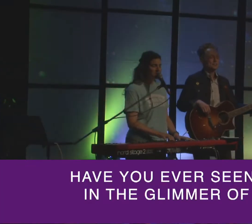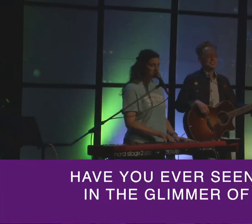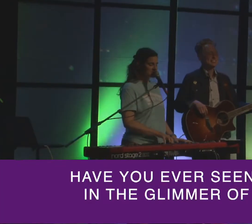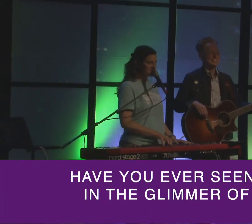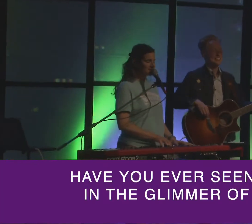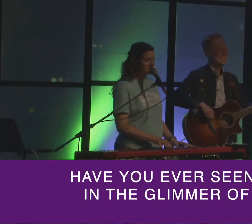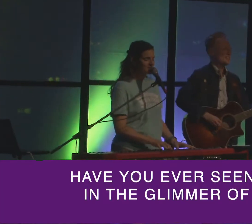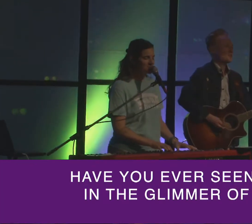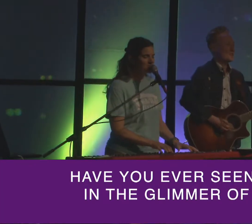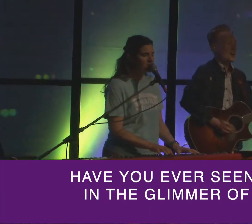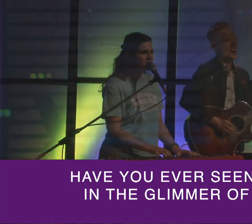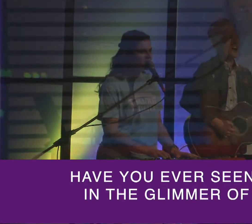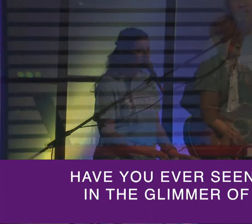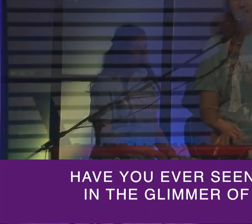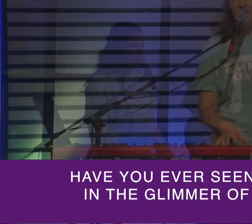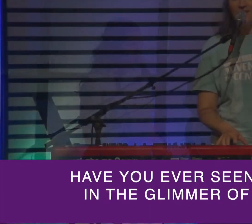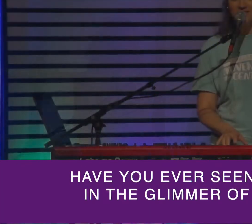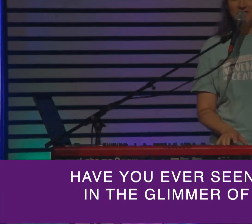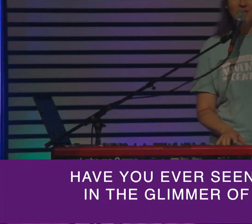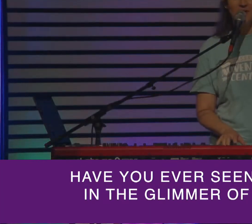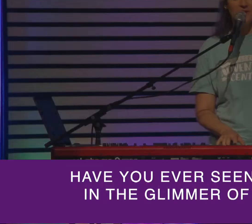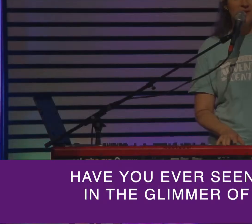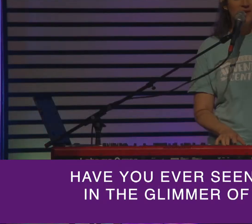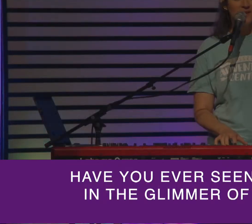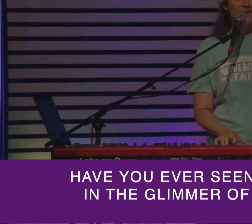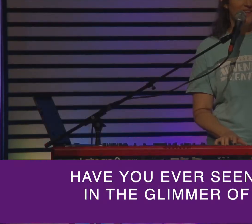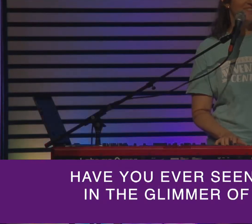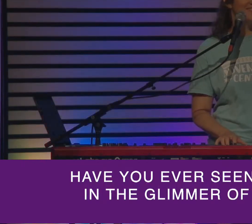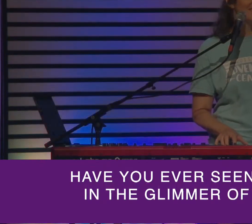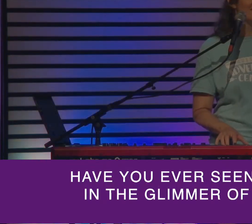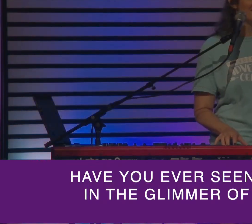Have you ever seen the wonder